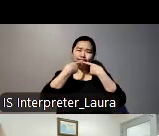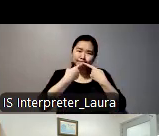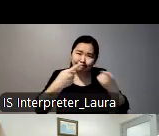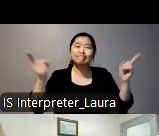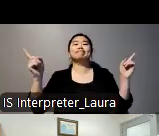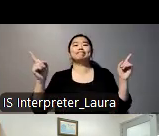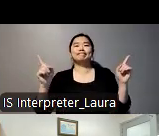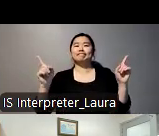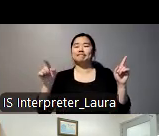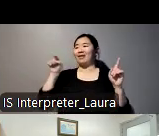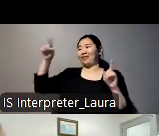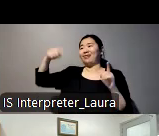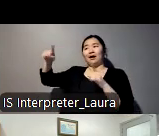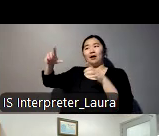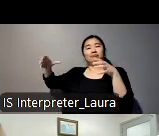deinstitutionalization in both countries.